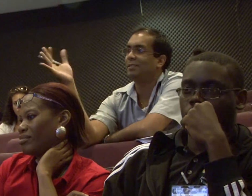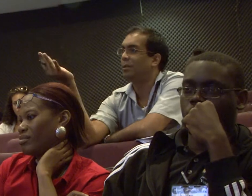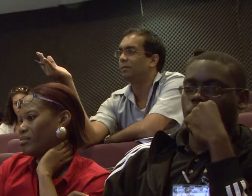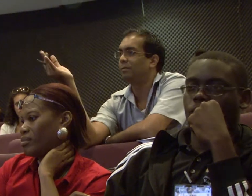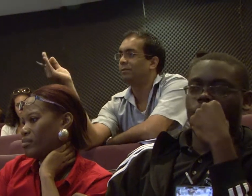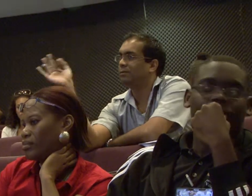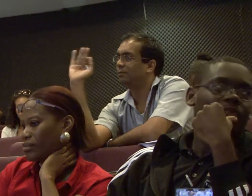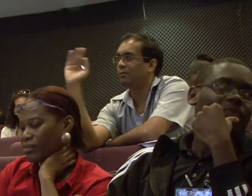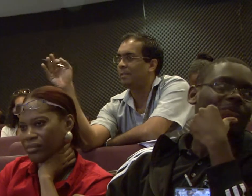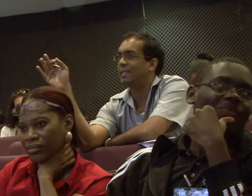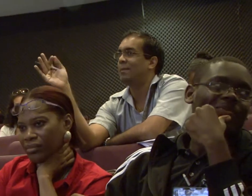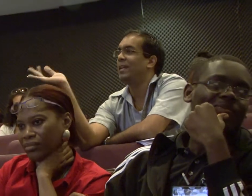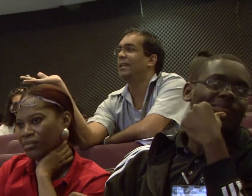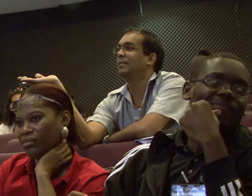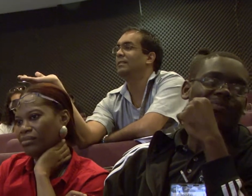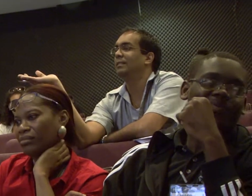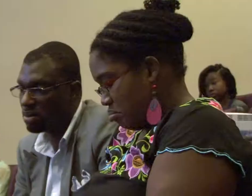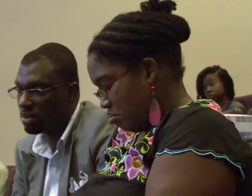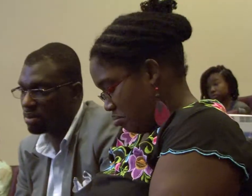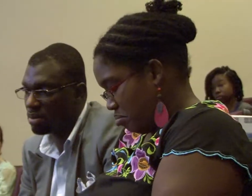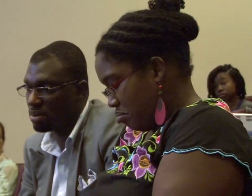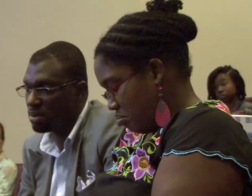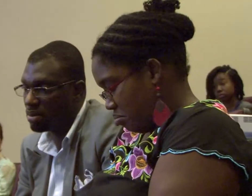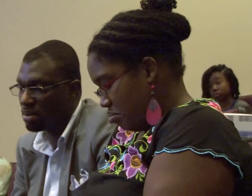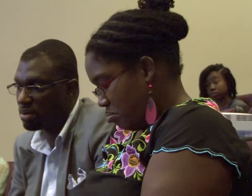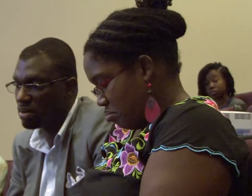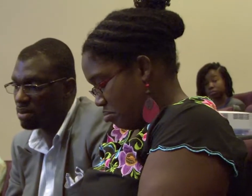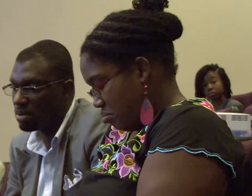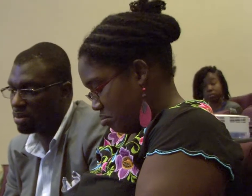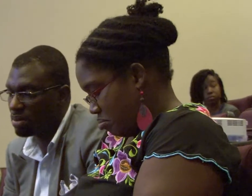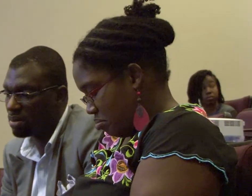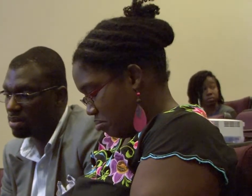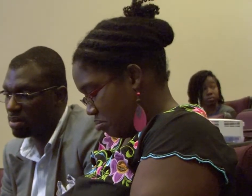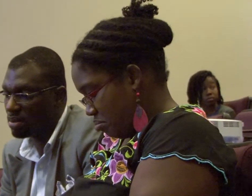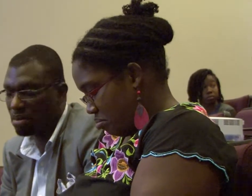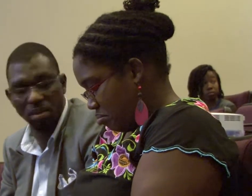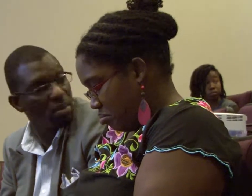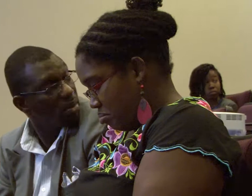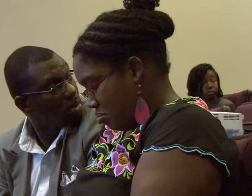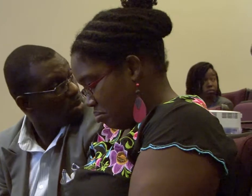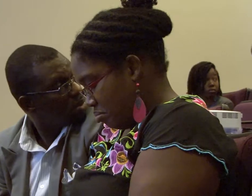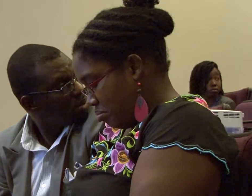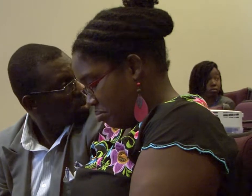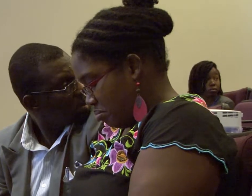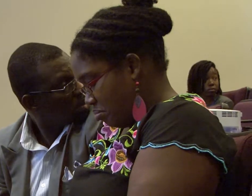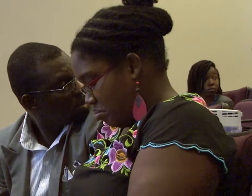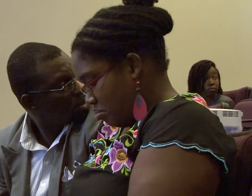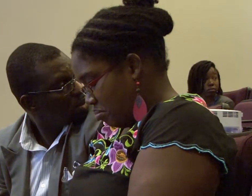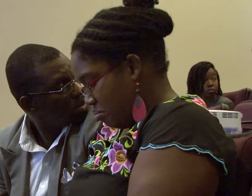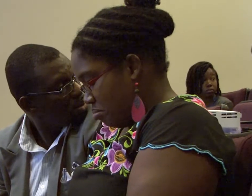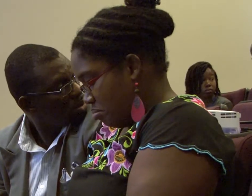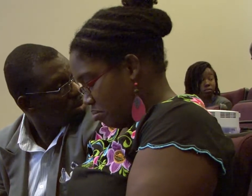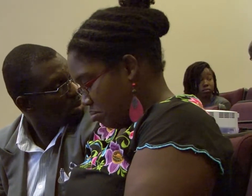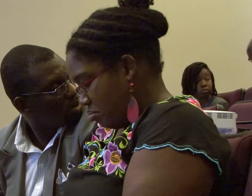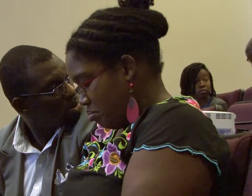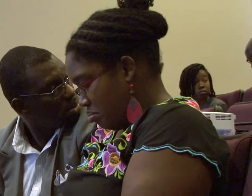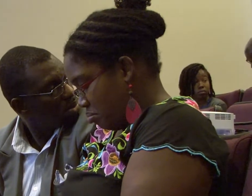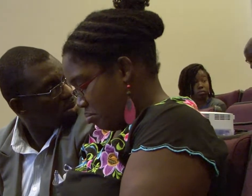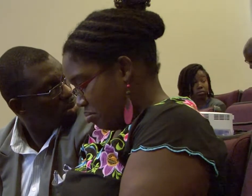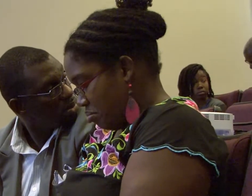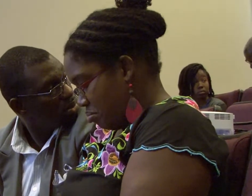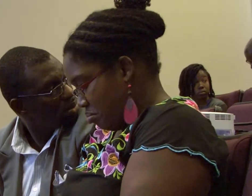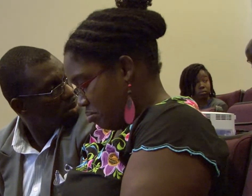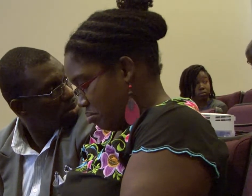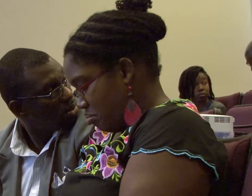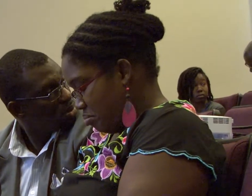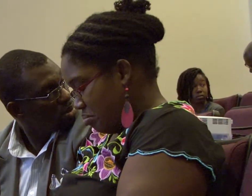sir, we say something else. And one thing that I would want to throw out for the crowd here,